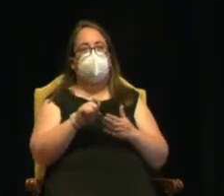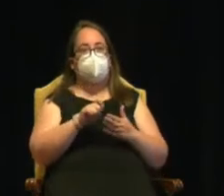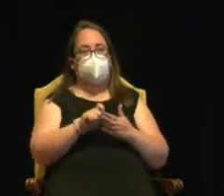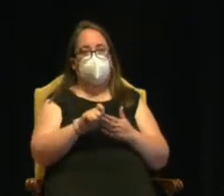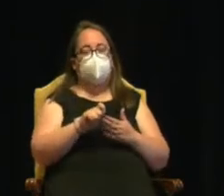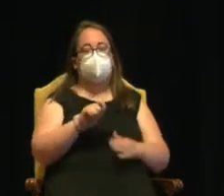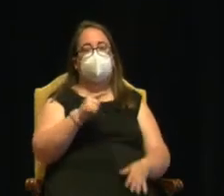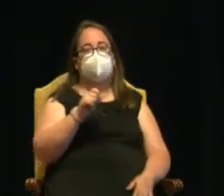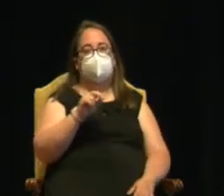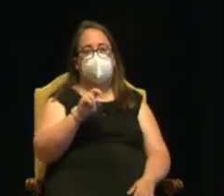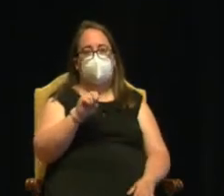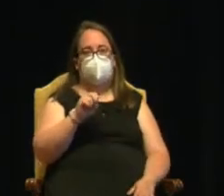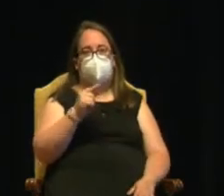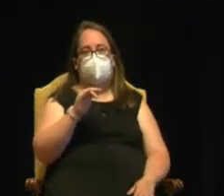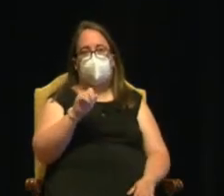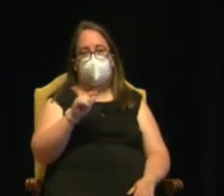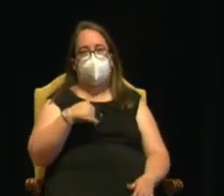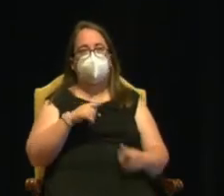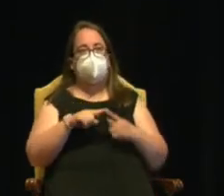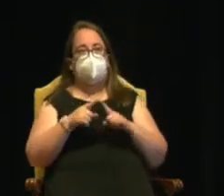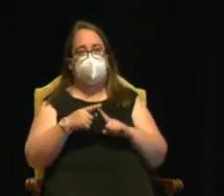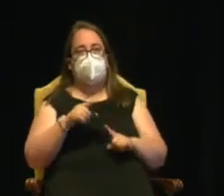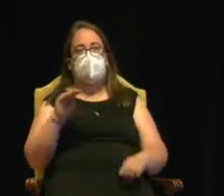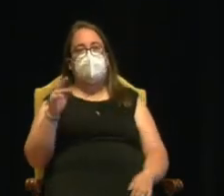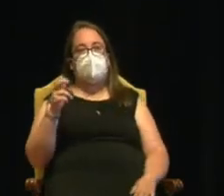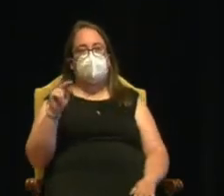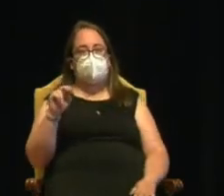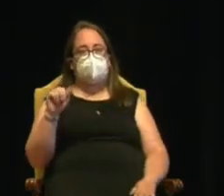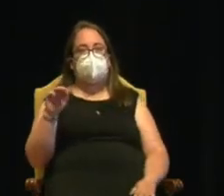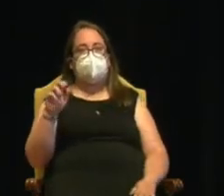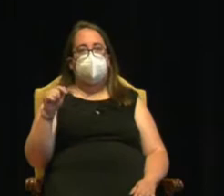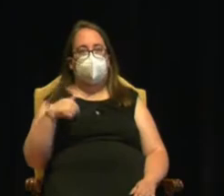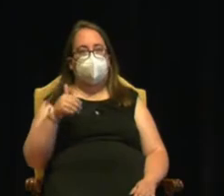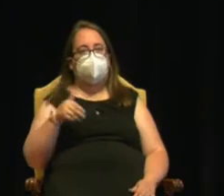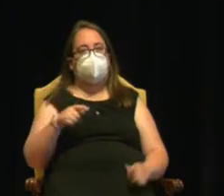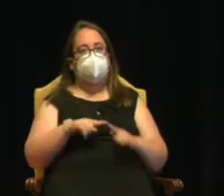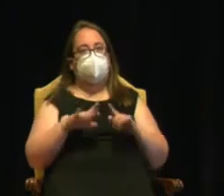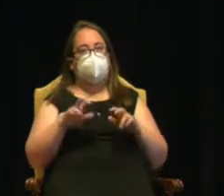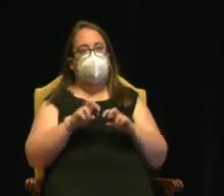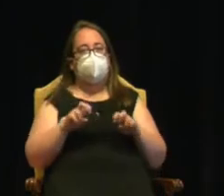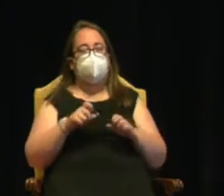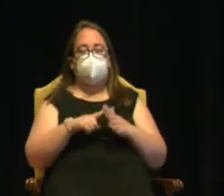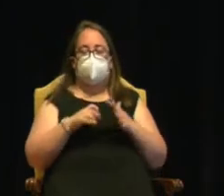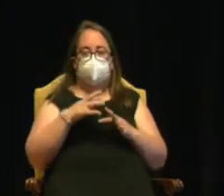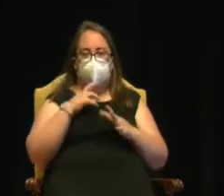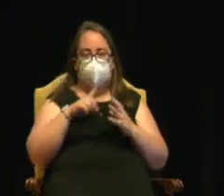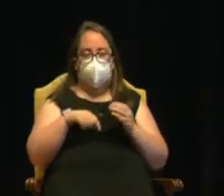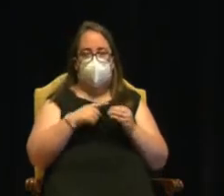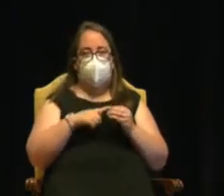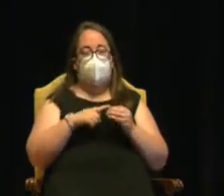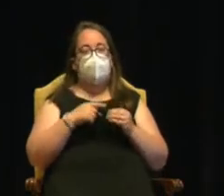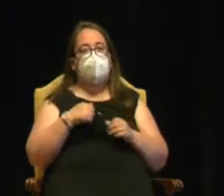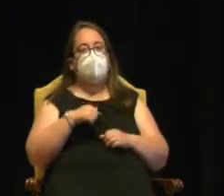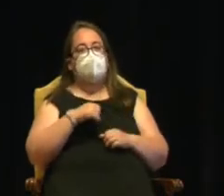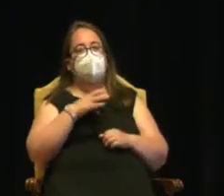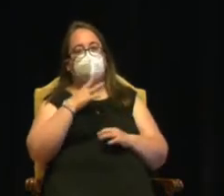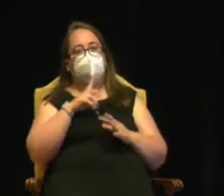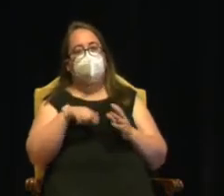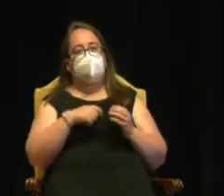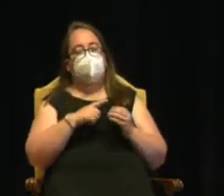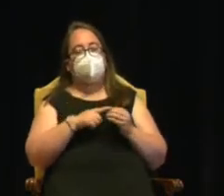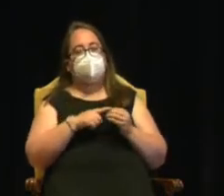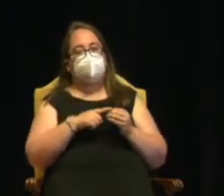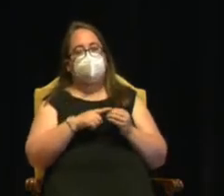Megan Abbott. And we had been invited to the Literary Festival to do a panel, and they're like, what do you want to talk about? And we said, we want to talk about the